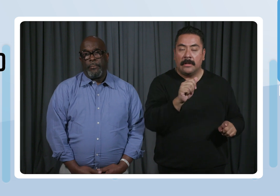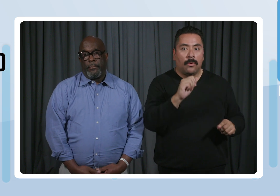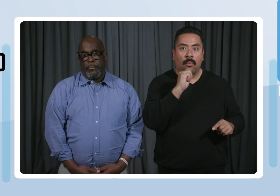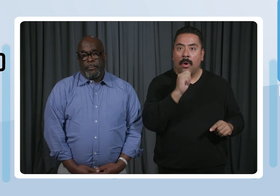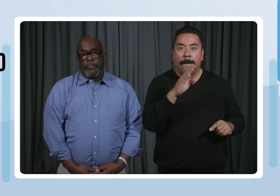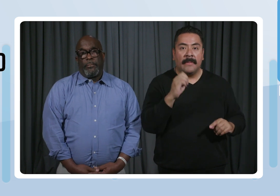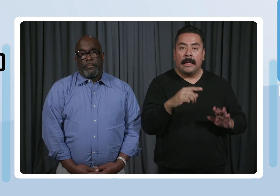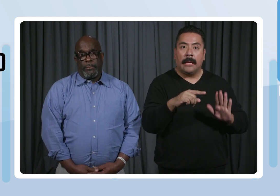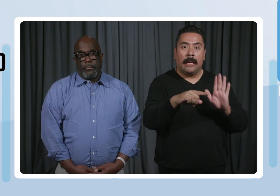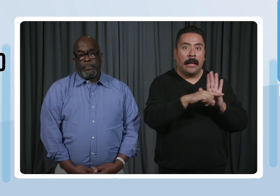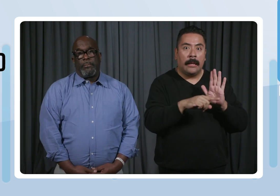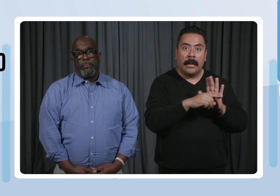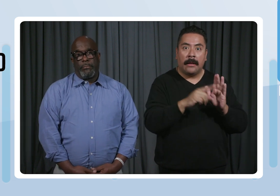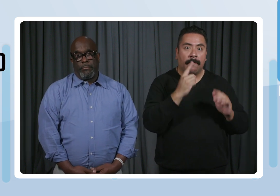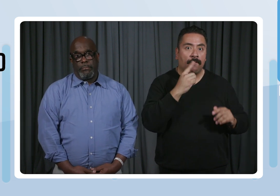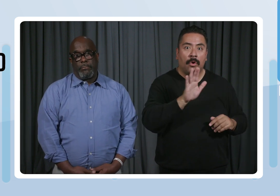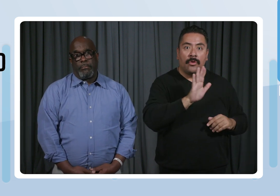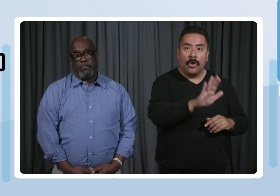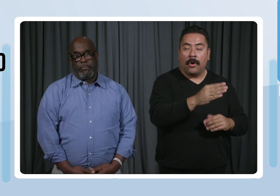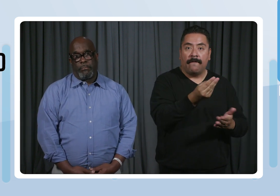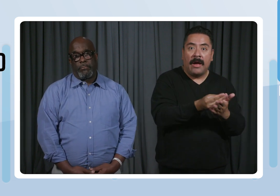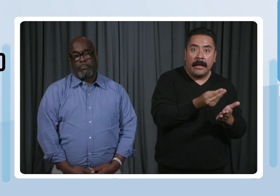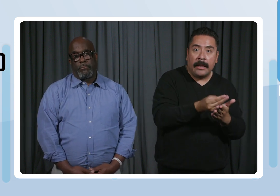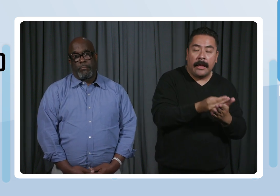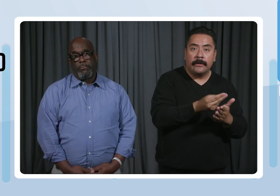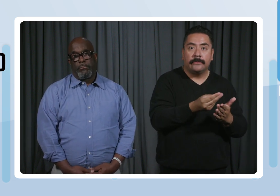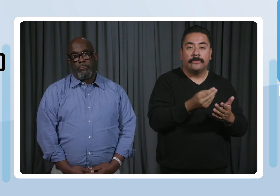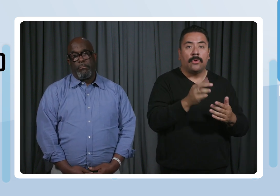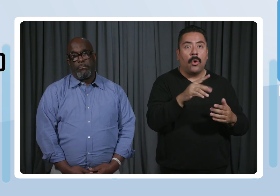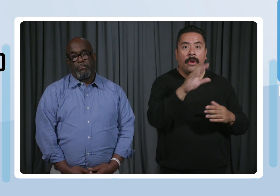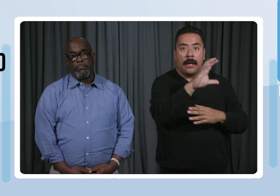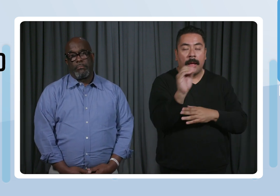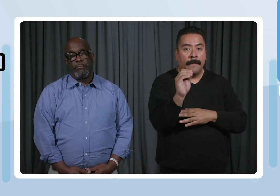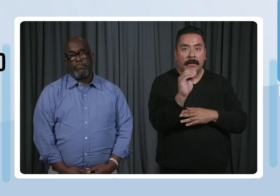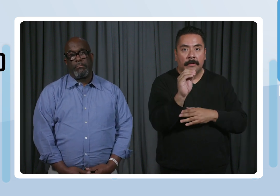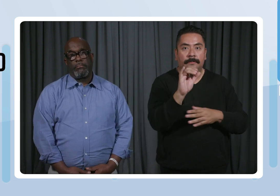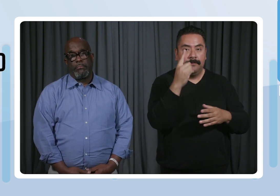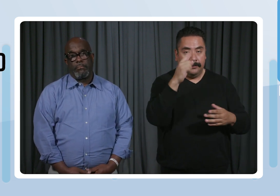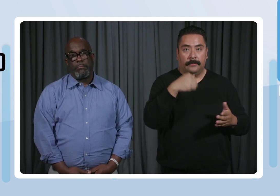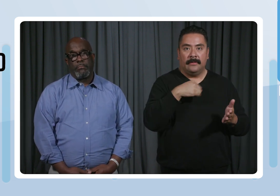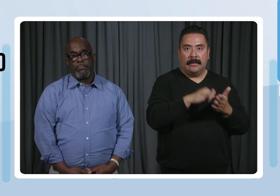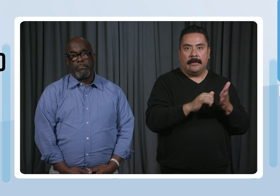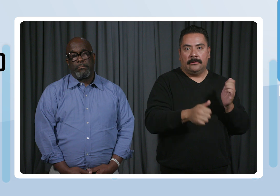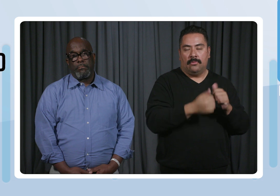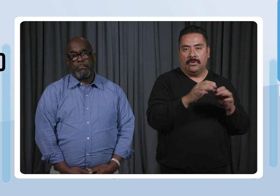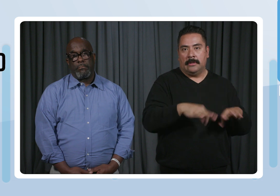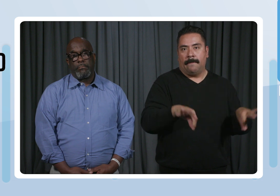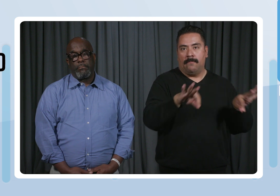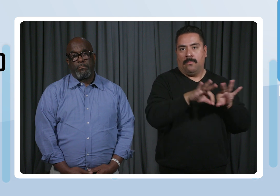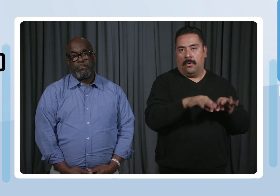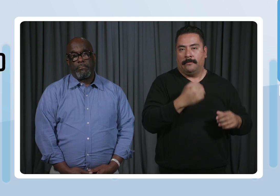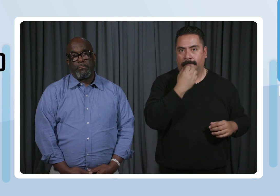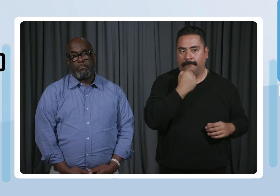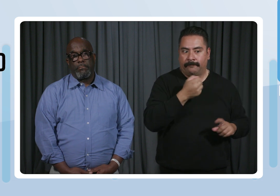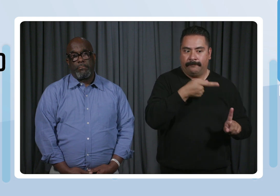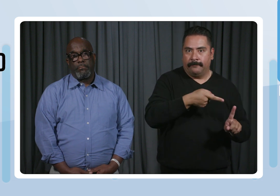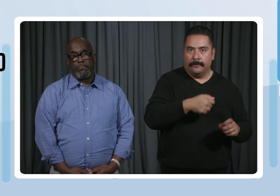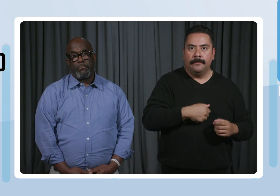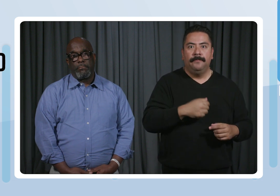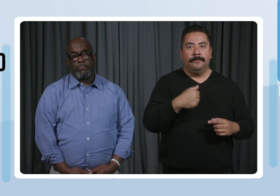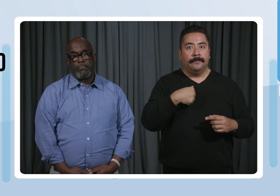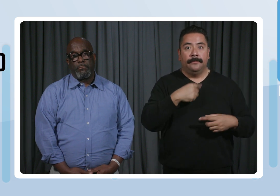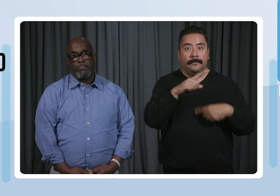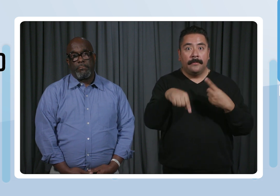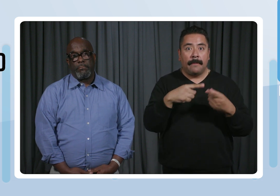to be a detriment, financially or otherwise, to your company, that to me is what's most important. I'm very much about